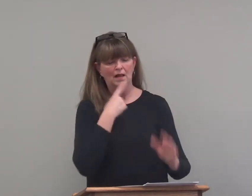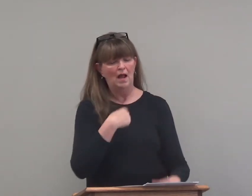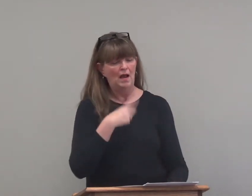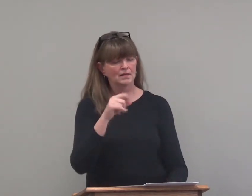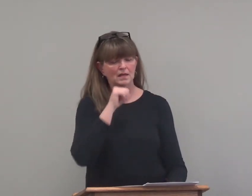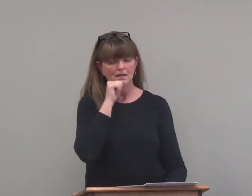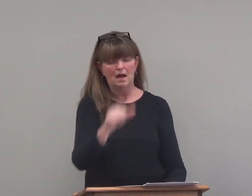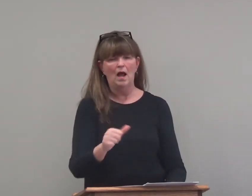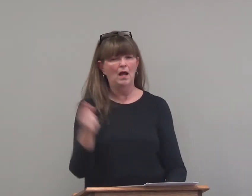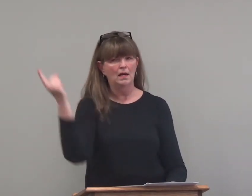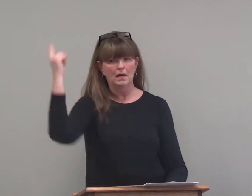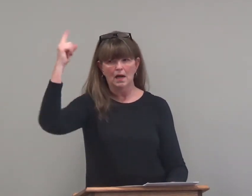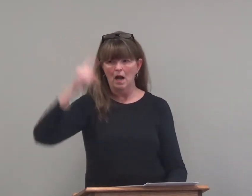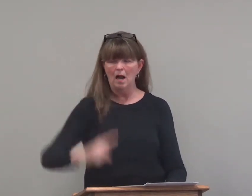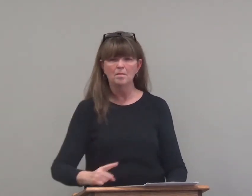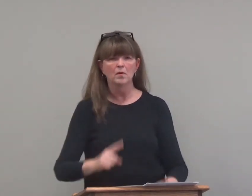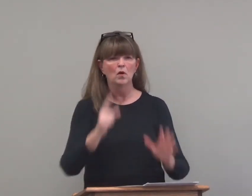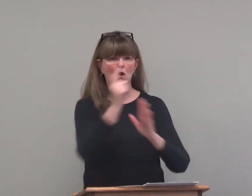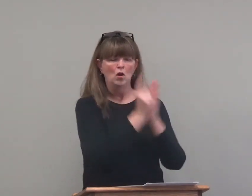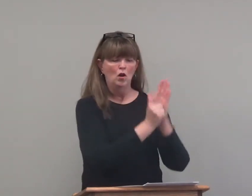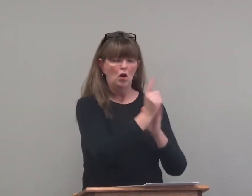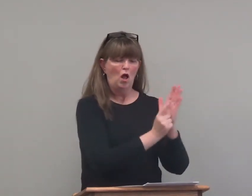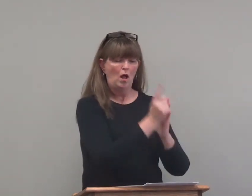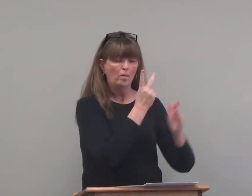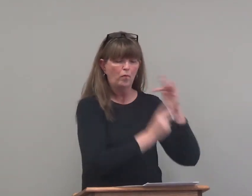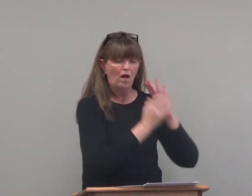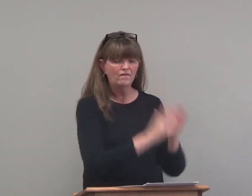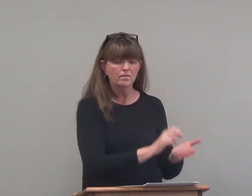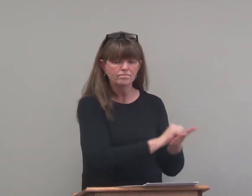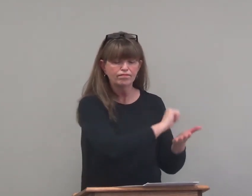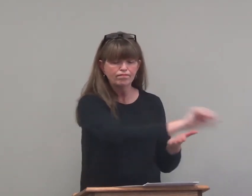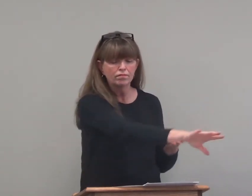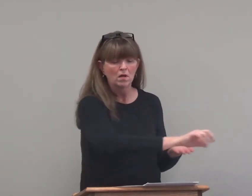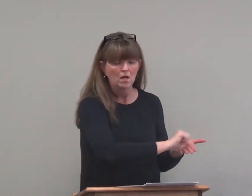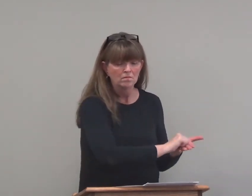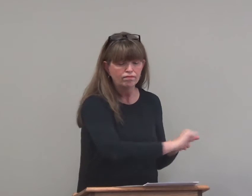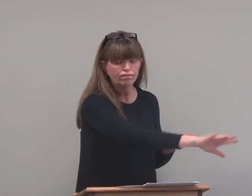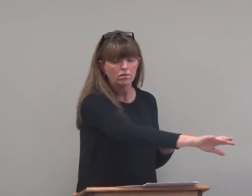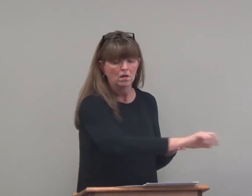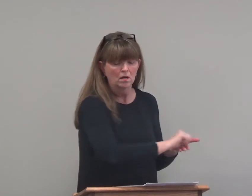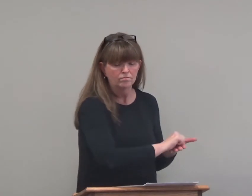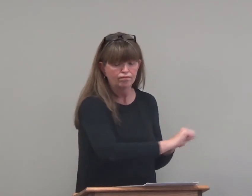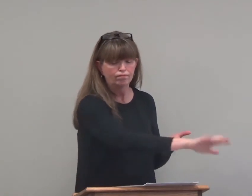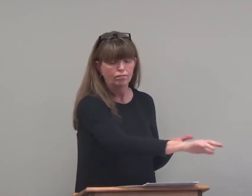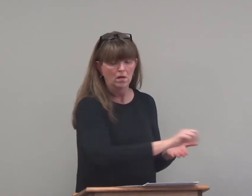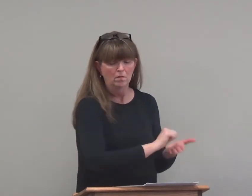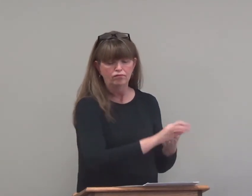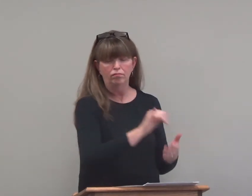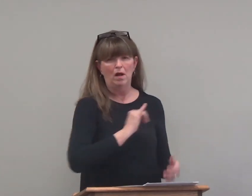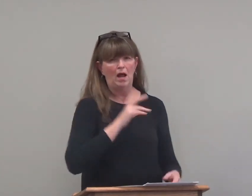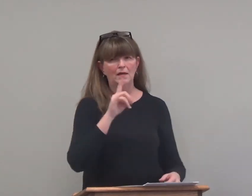that Jesus says, I did not come here to abolish the laws and the prophets.